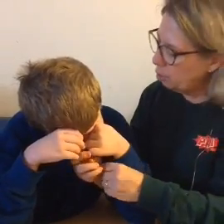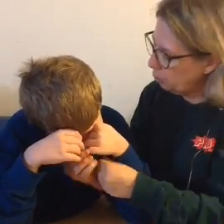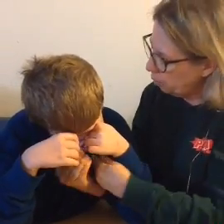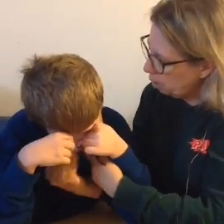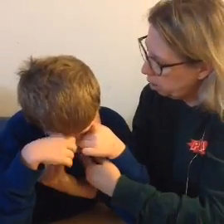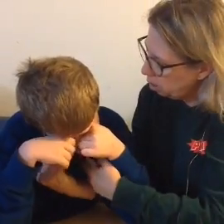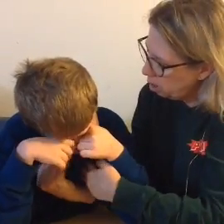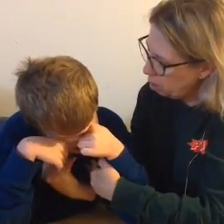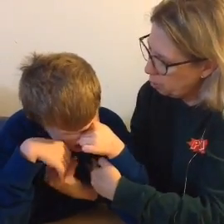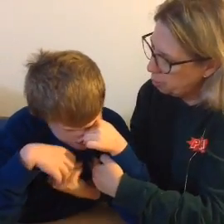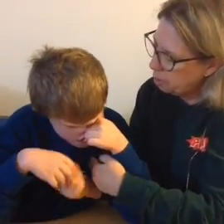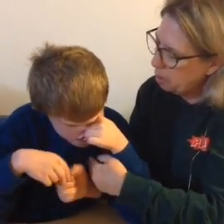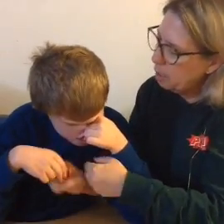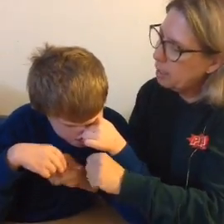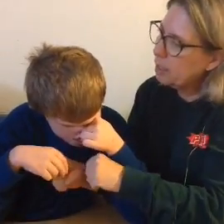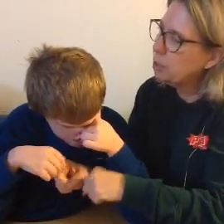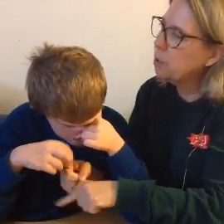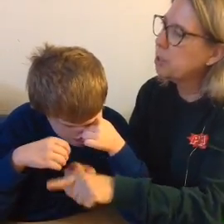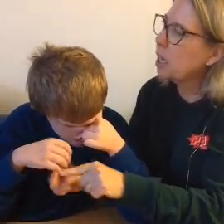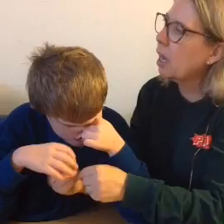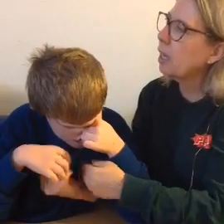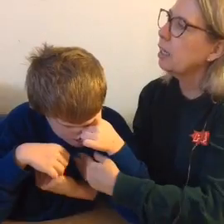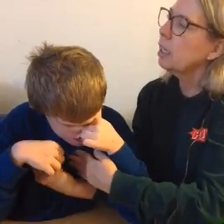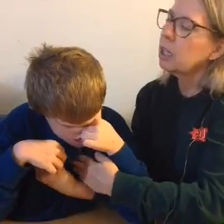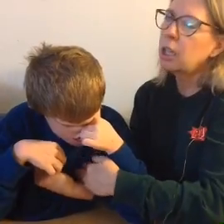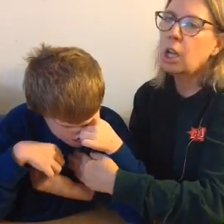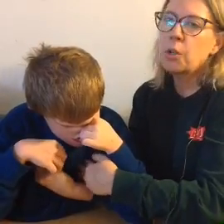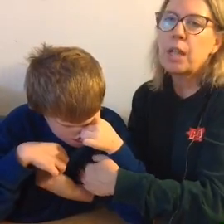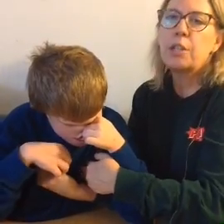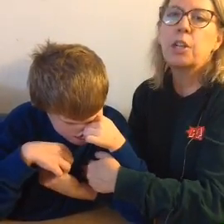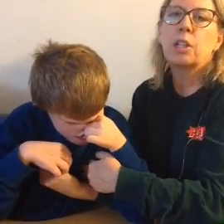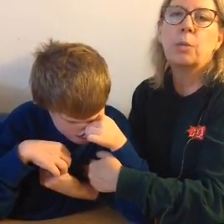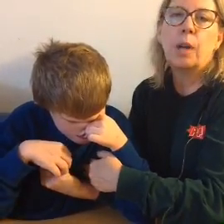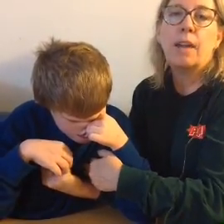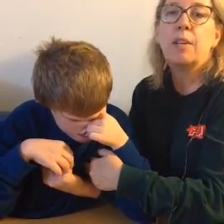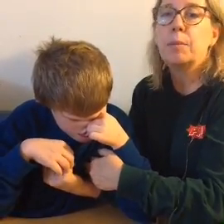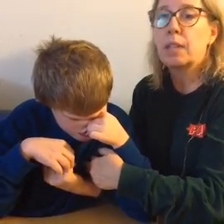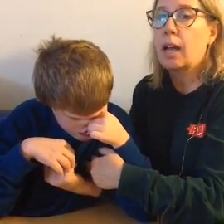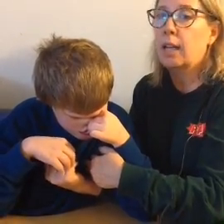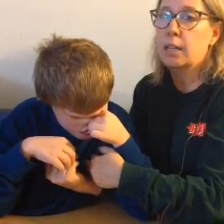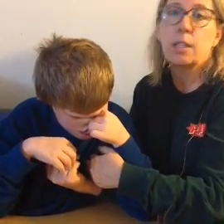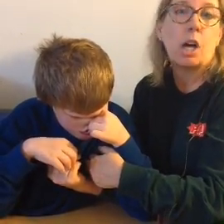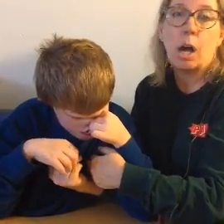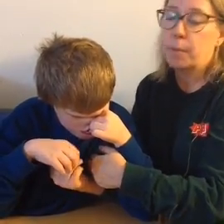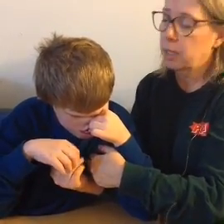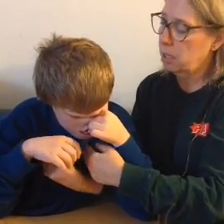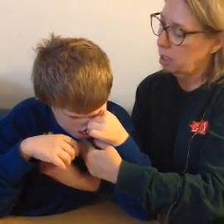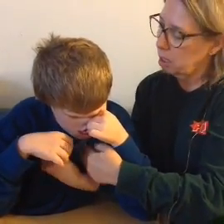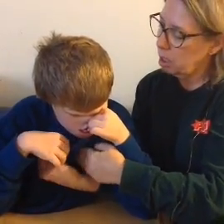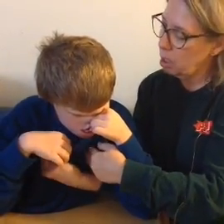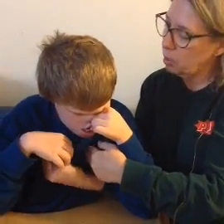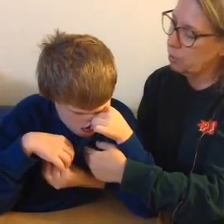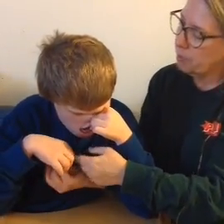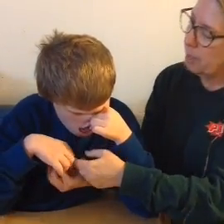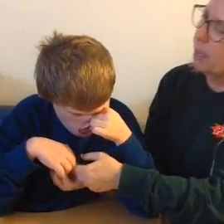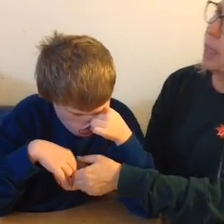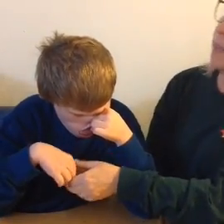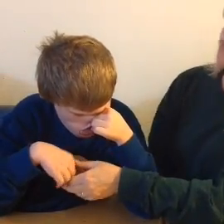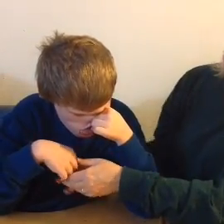do clothes. Can you sign clothes? I generally will have him sign the topic. Clothes, and this is, you're